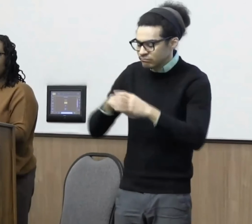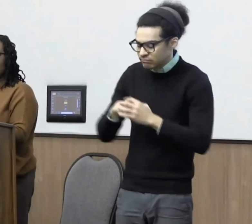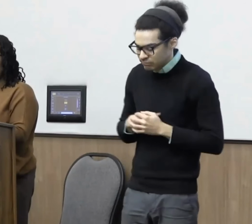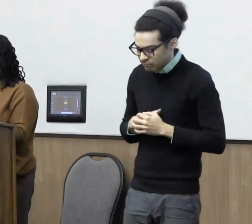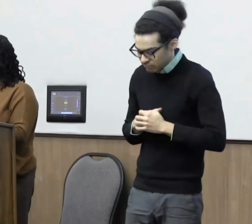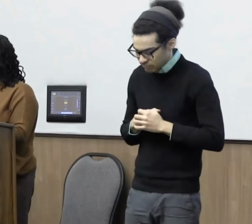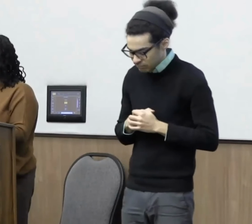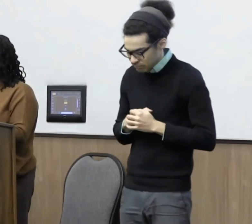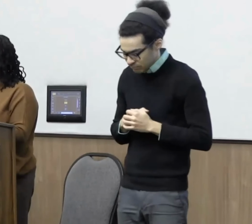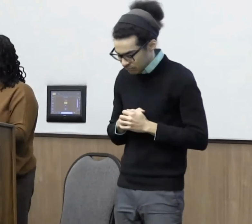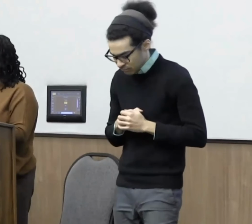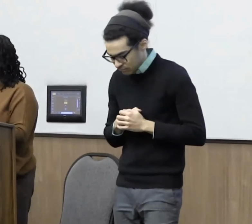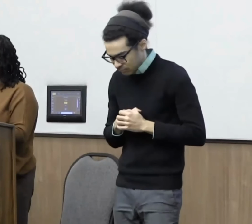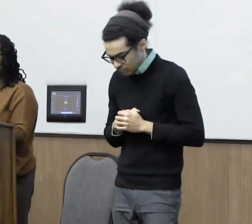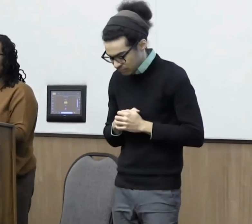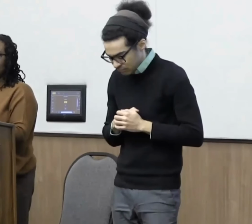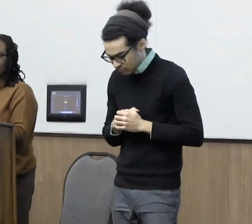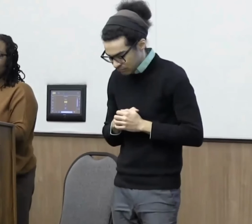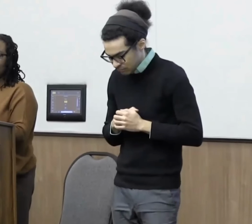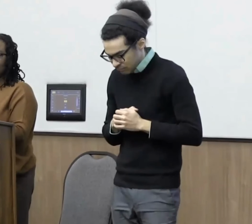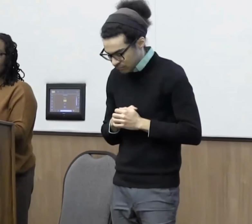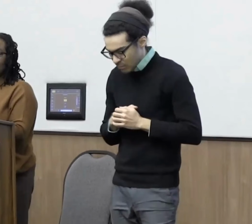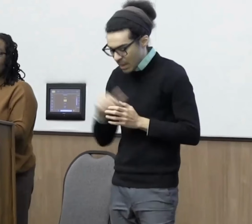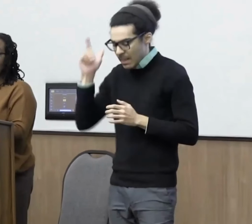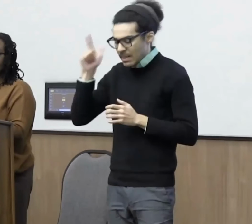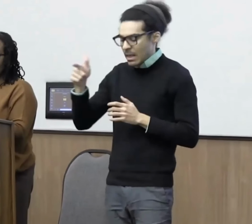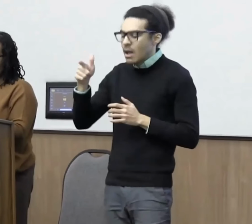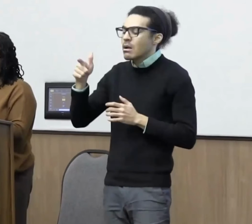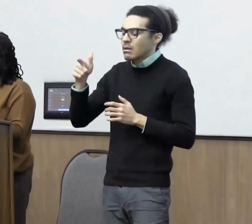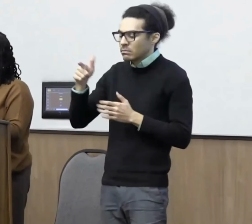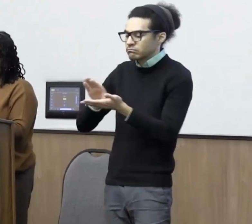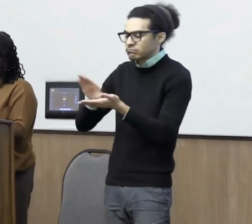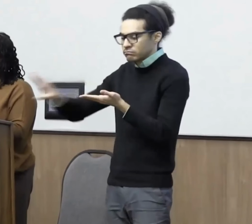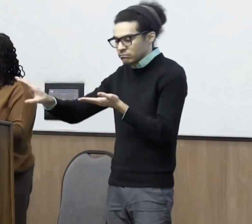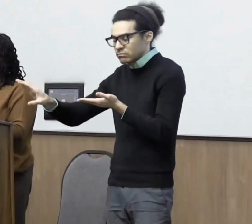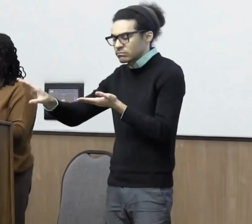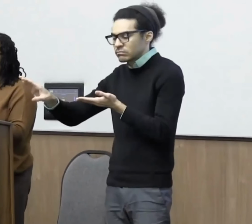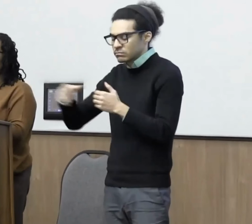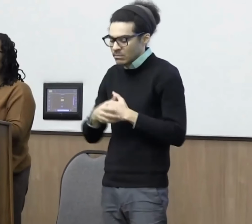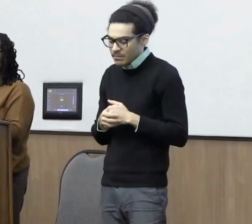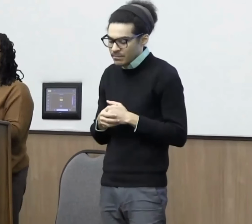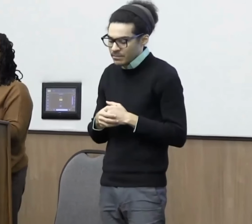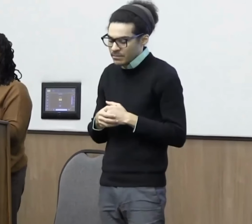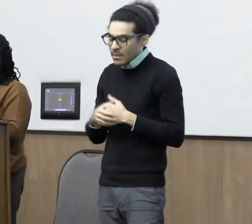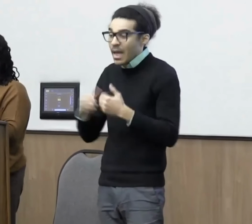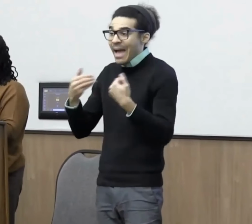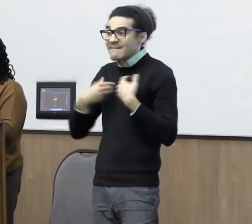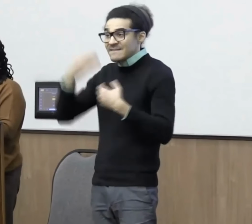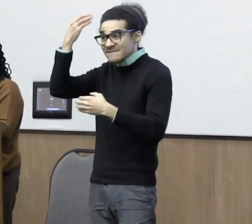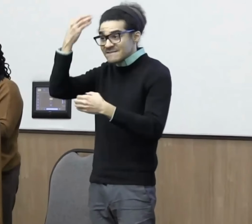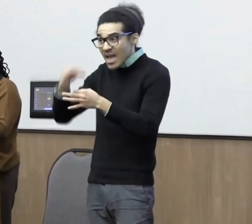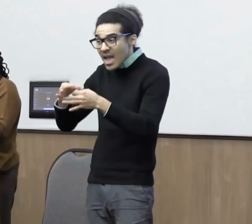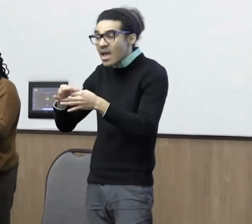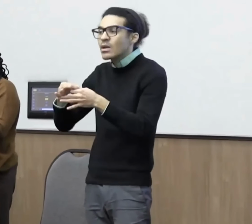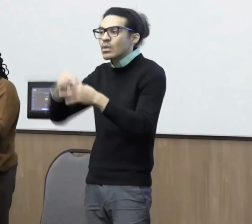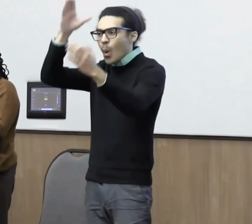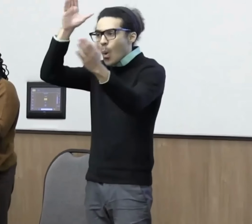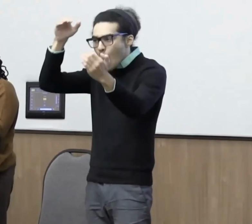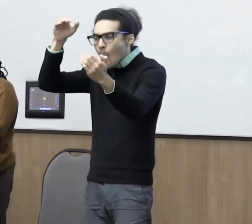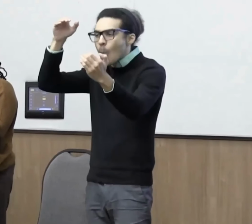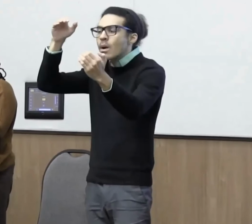dowry, they were set aside for your use. Alone, armed with faith and hope,